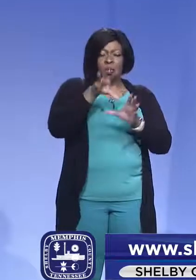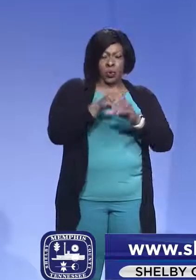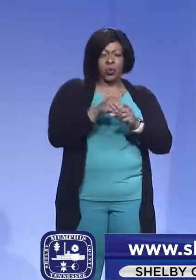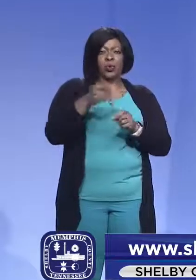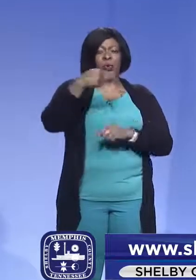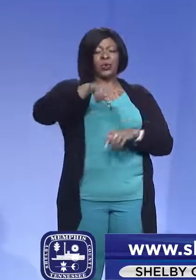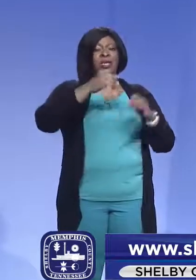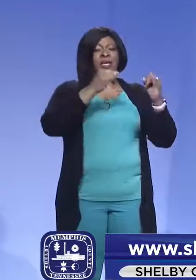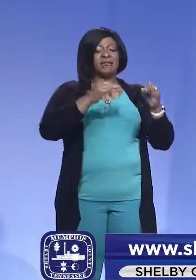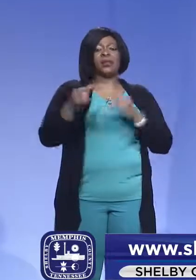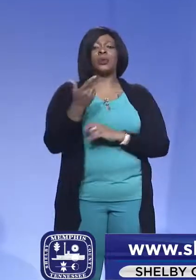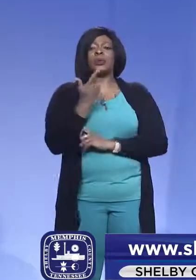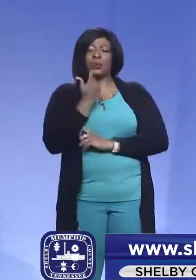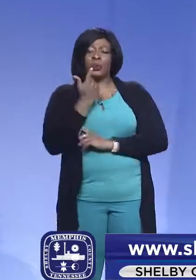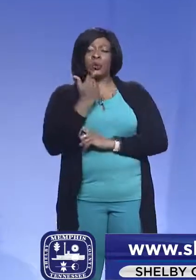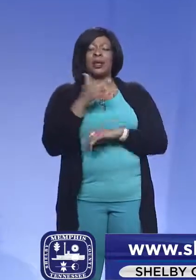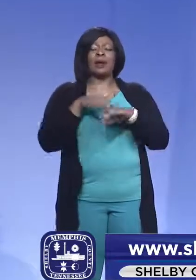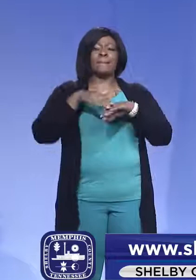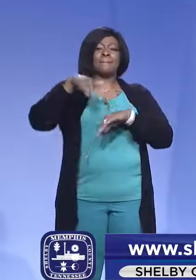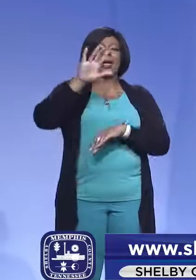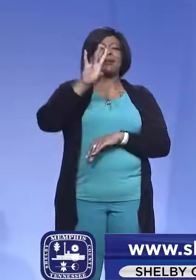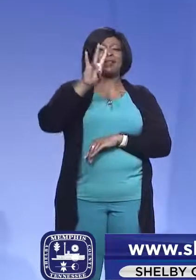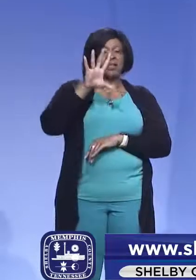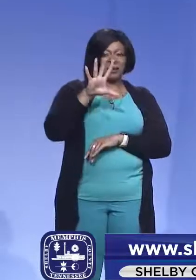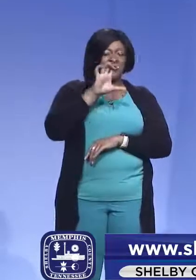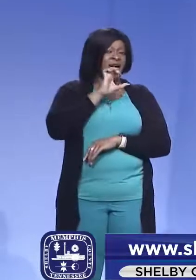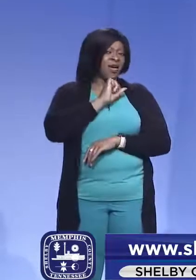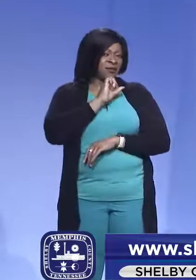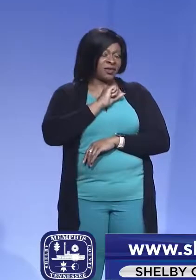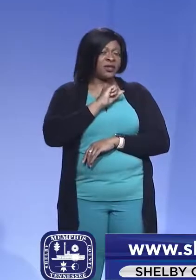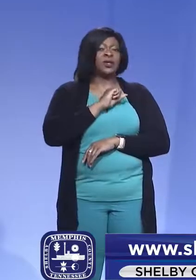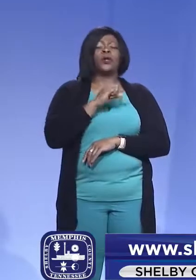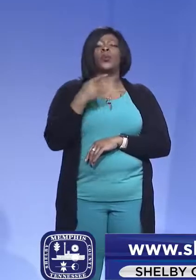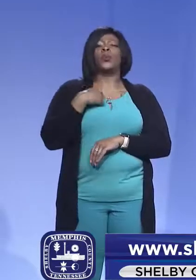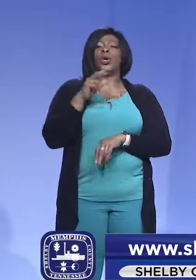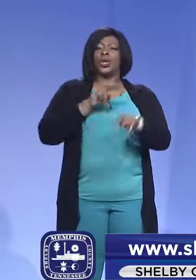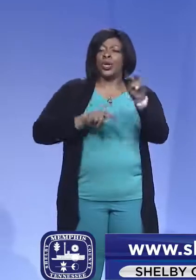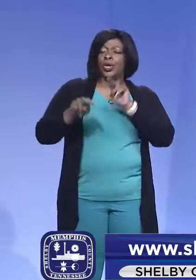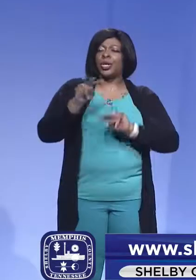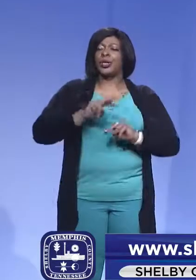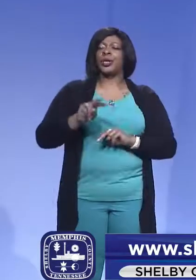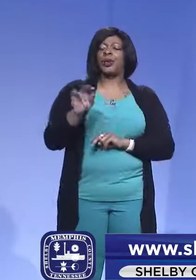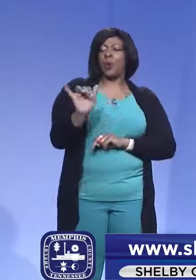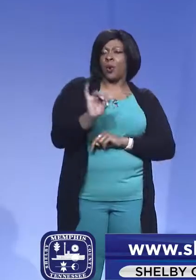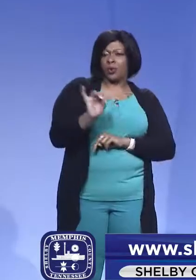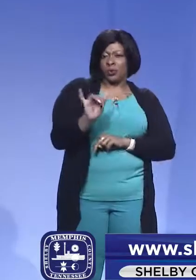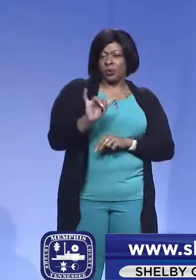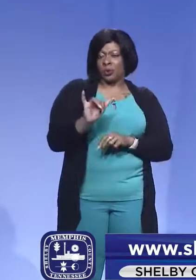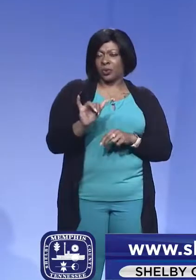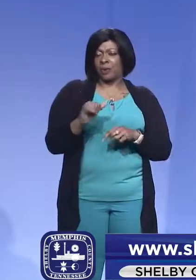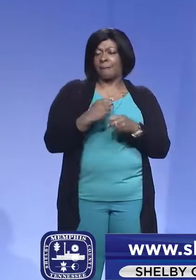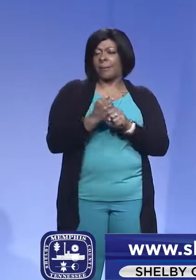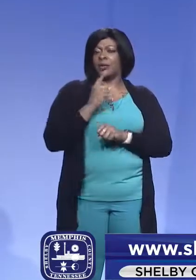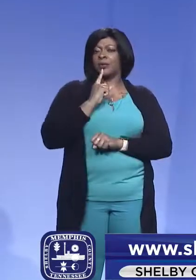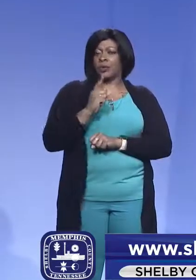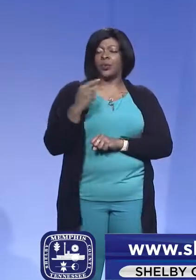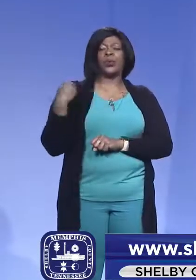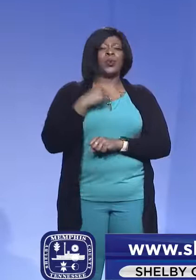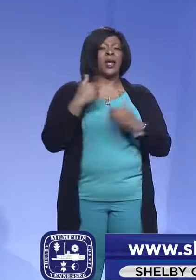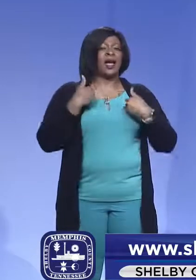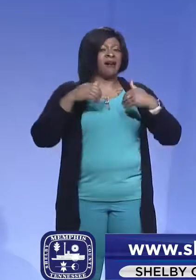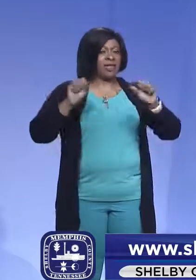those individuals who are above 75. What we're looking to do also is to make sure that we